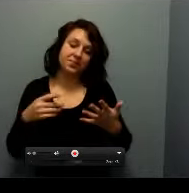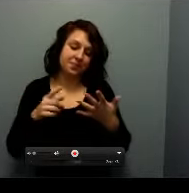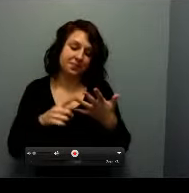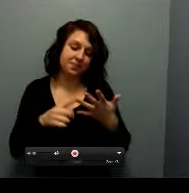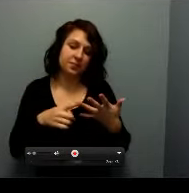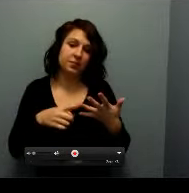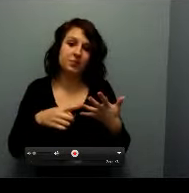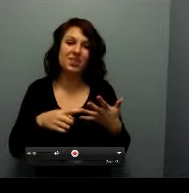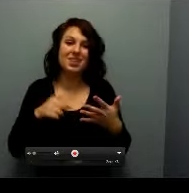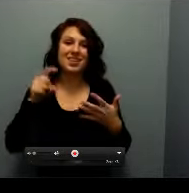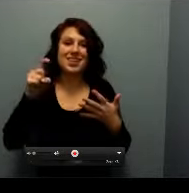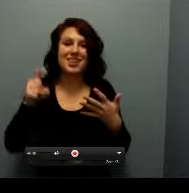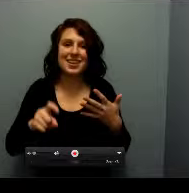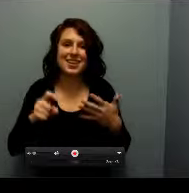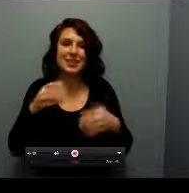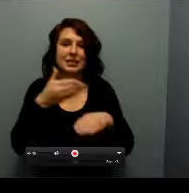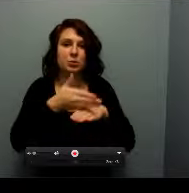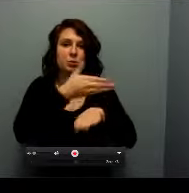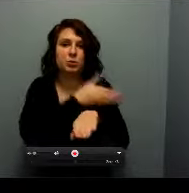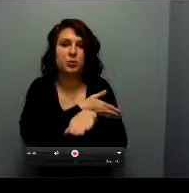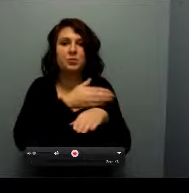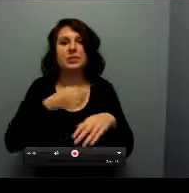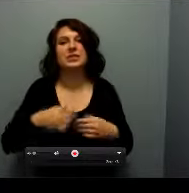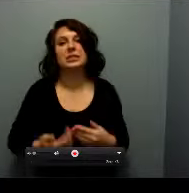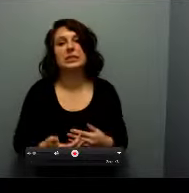is somebody that's barely doing their job.